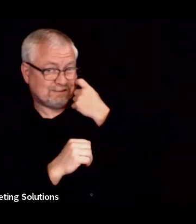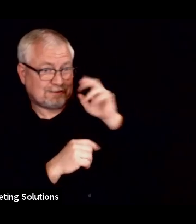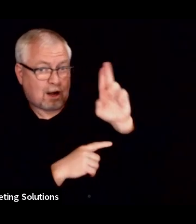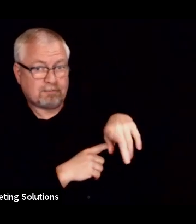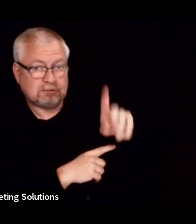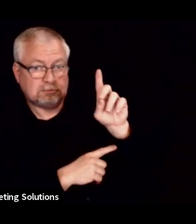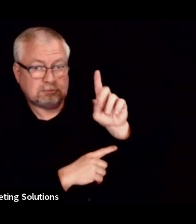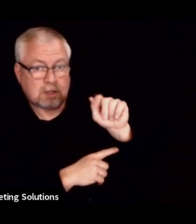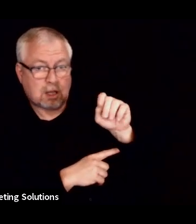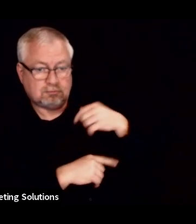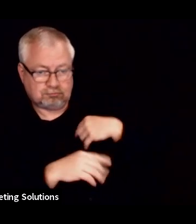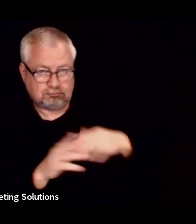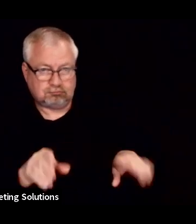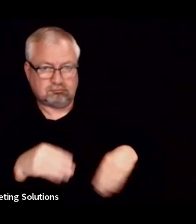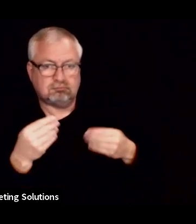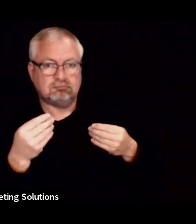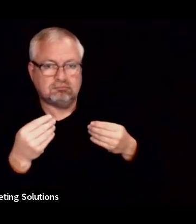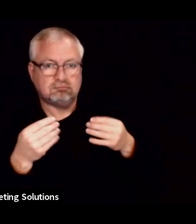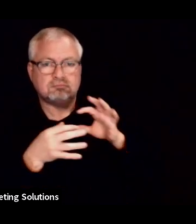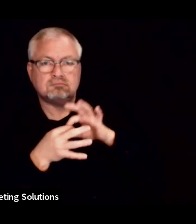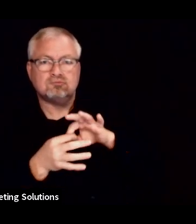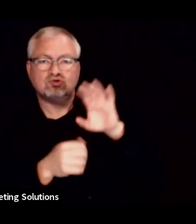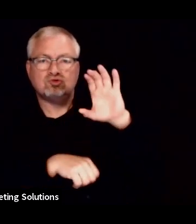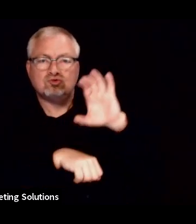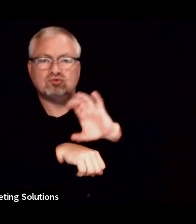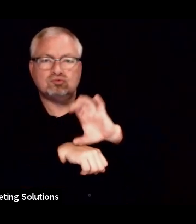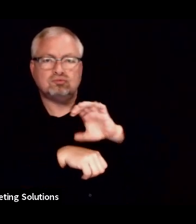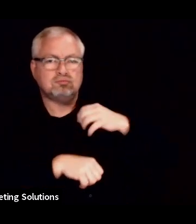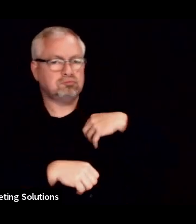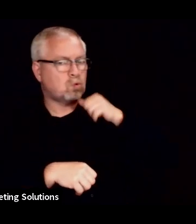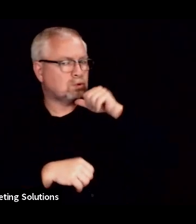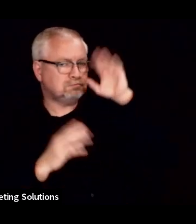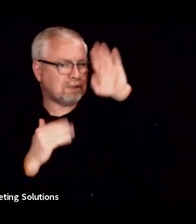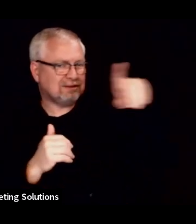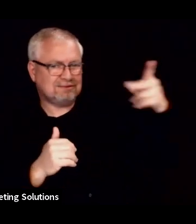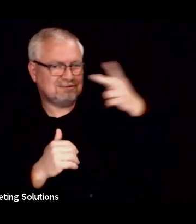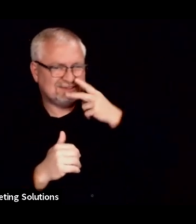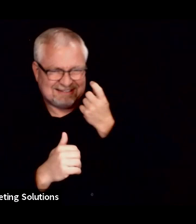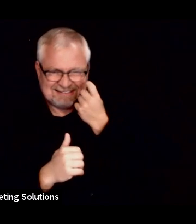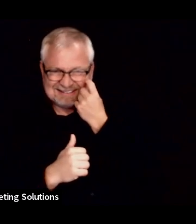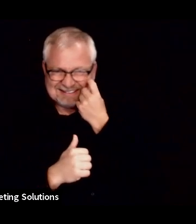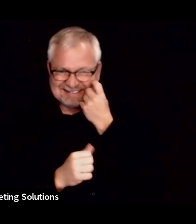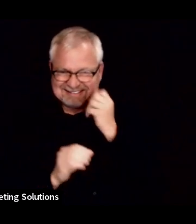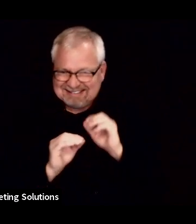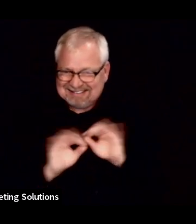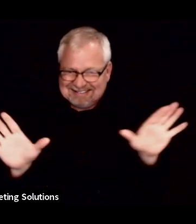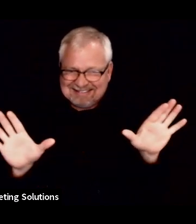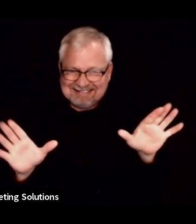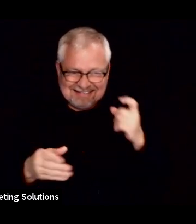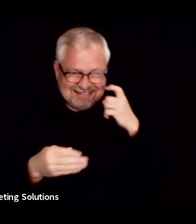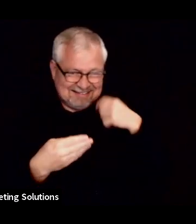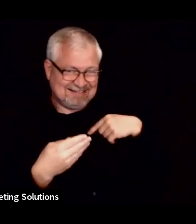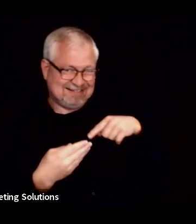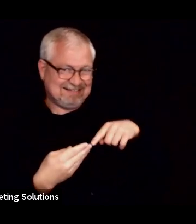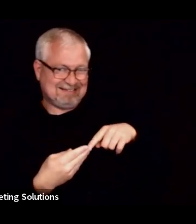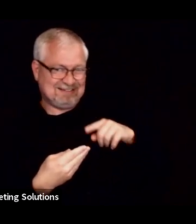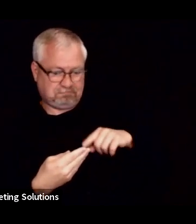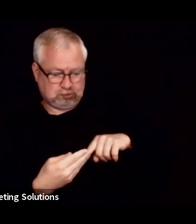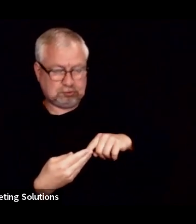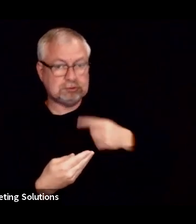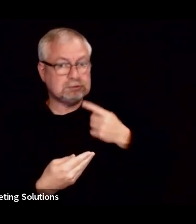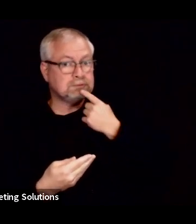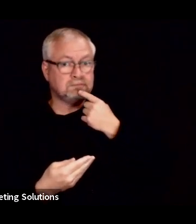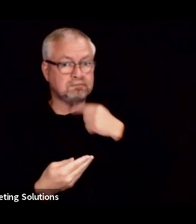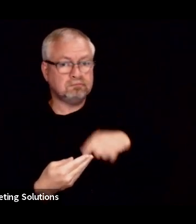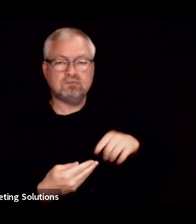And I don't expect that you've seen that, but what I'm saying is it's very much saying it's non-binding guidance,